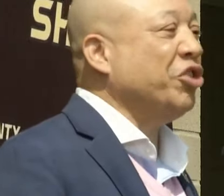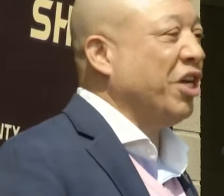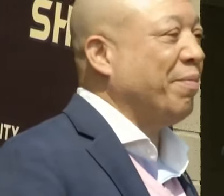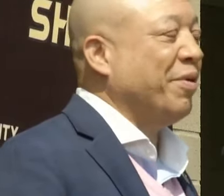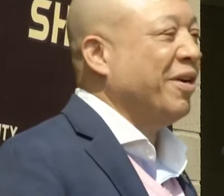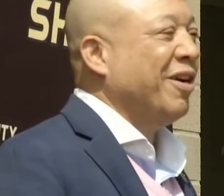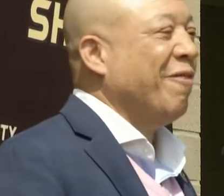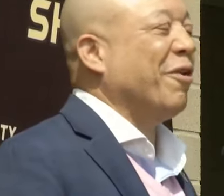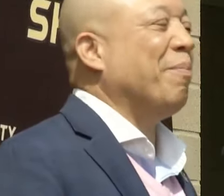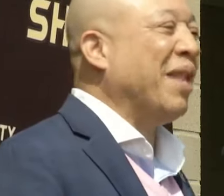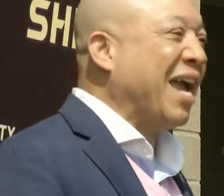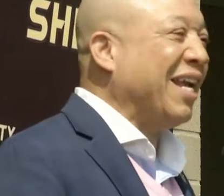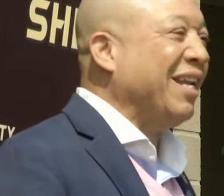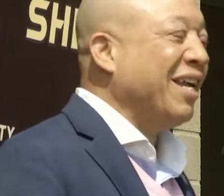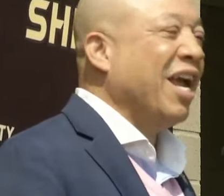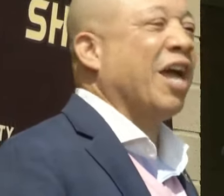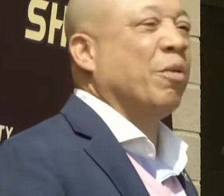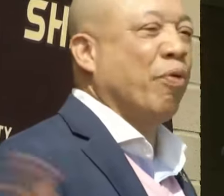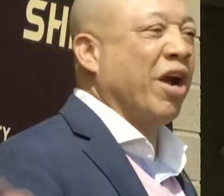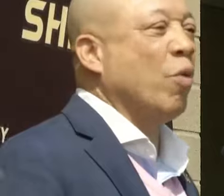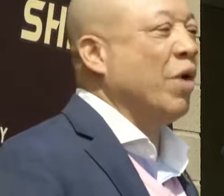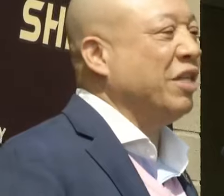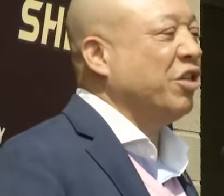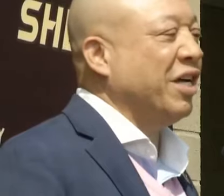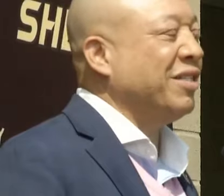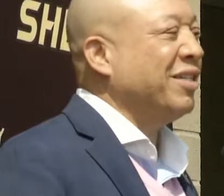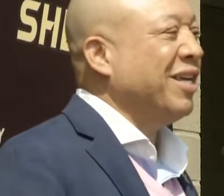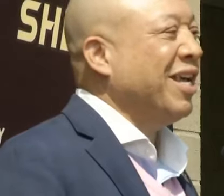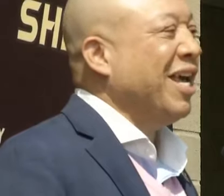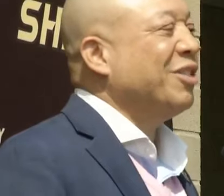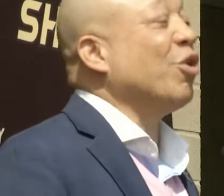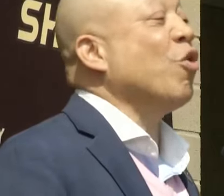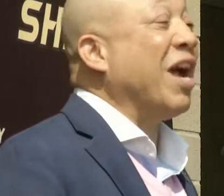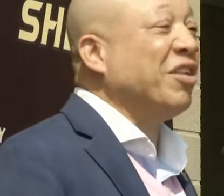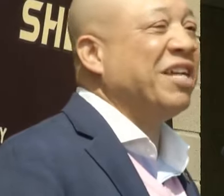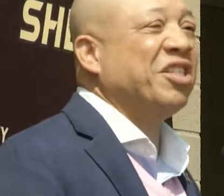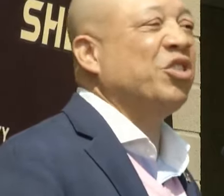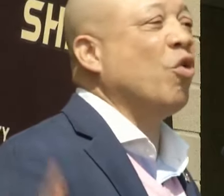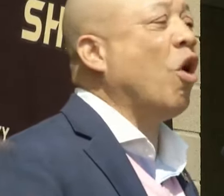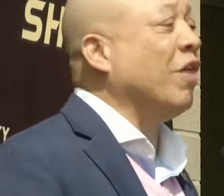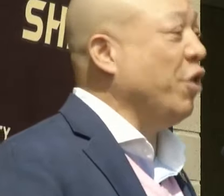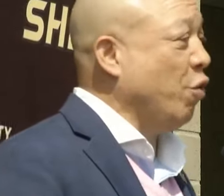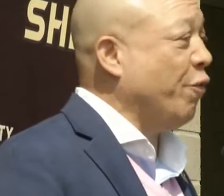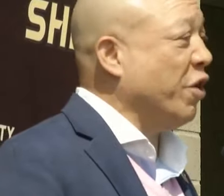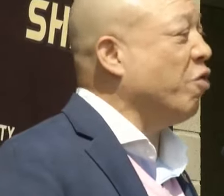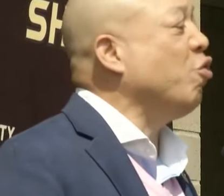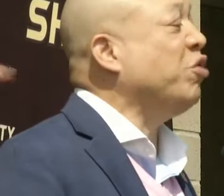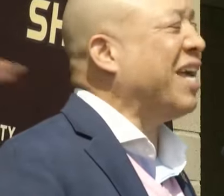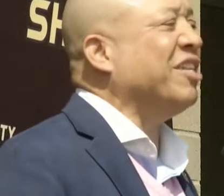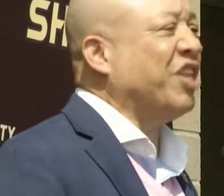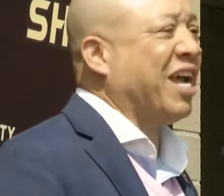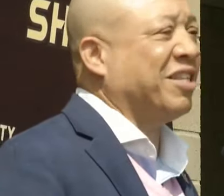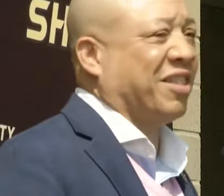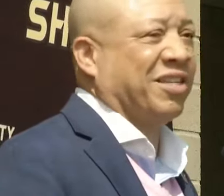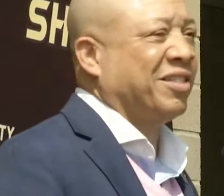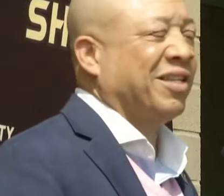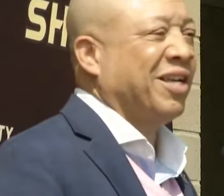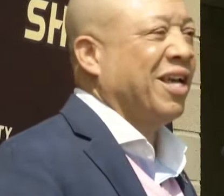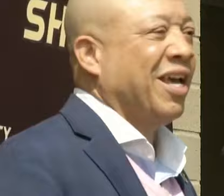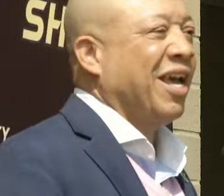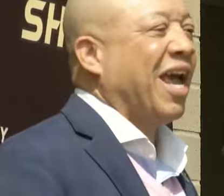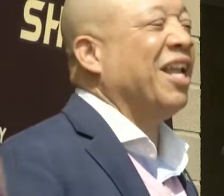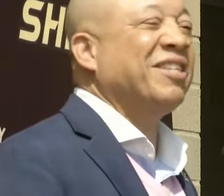the partnership, for the planning, and the prayer that went into this. So congratulations to all of you for your new second chance at